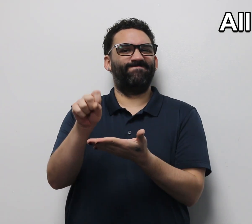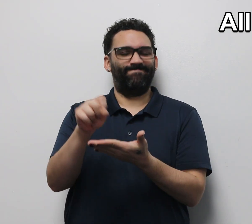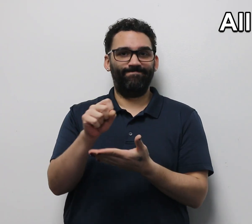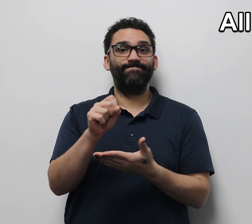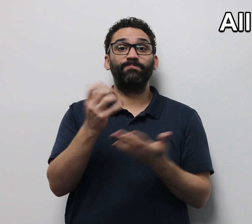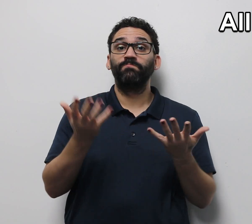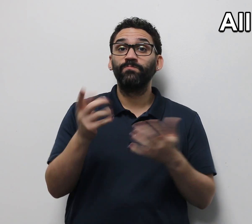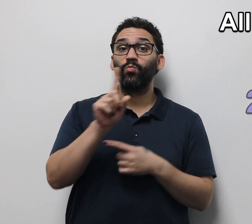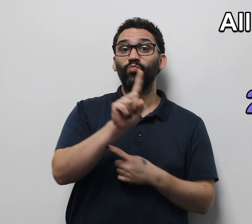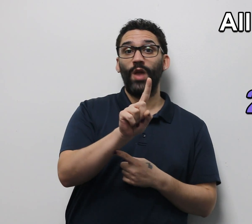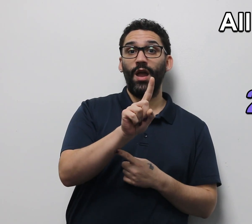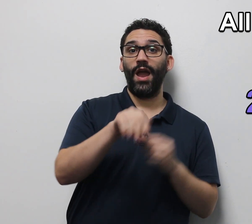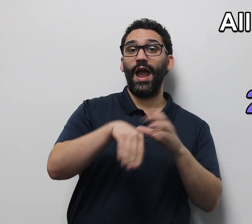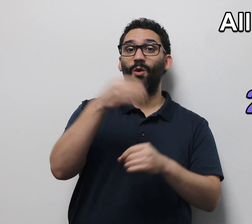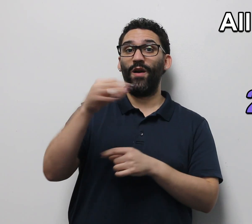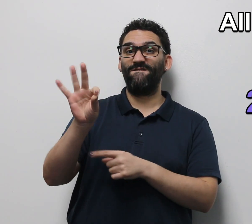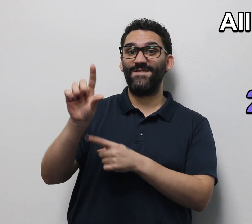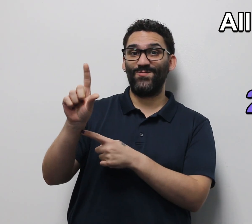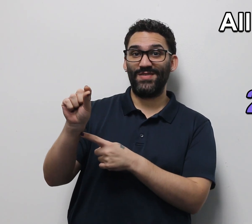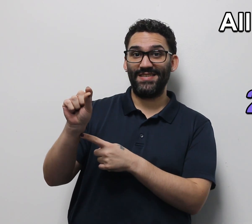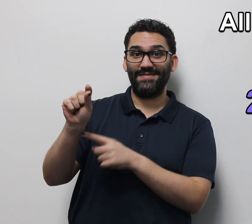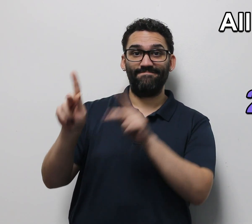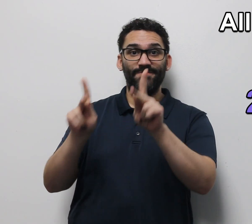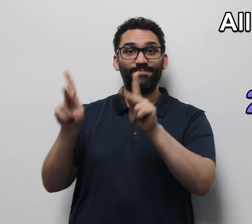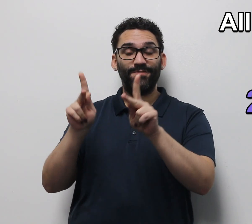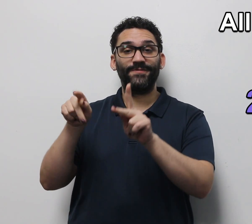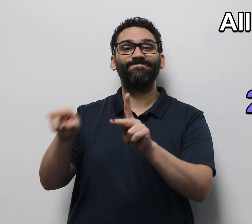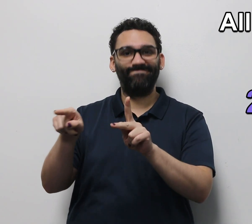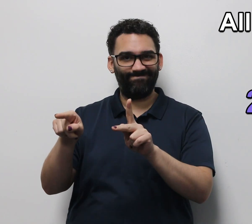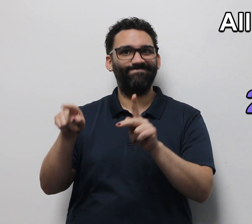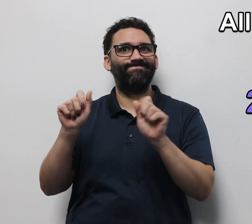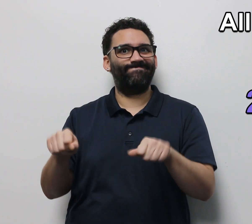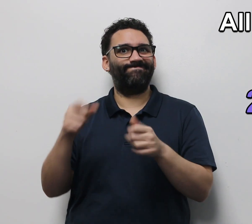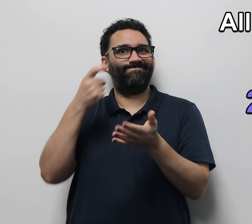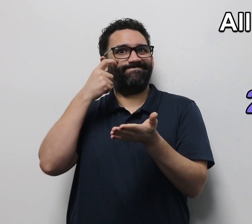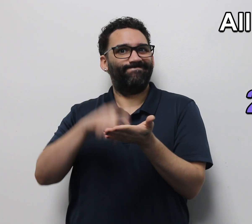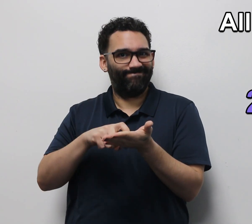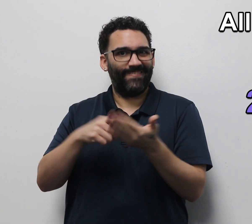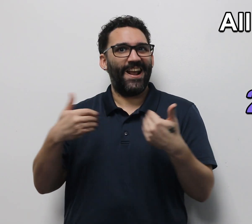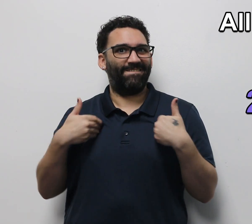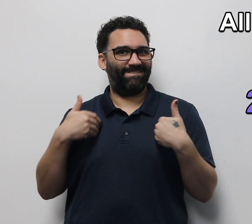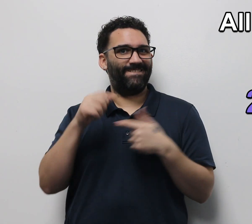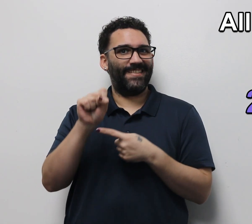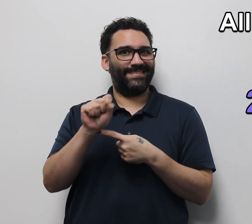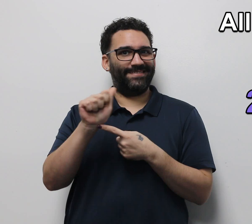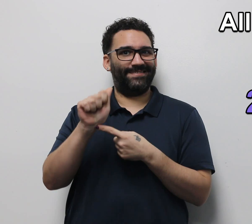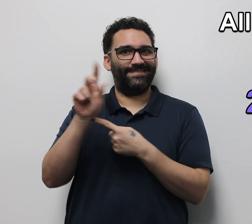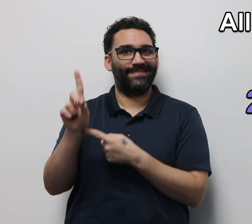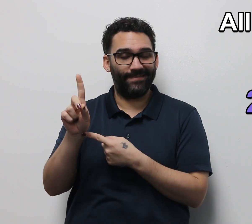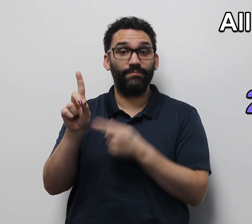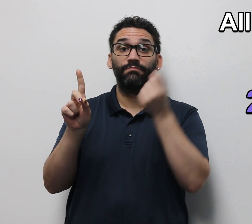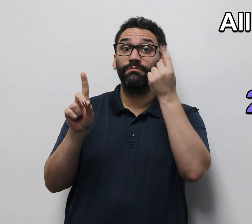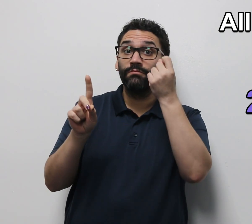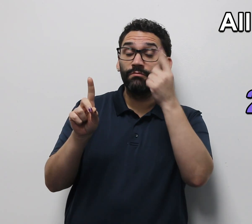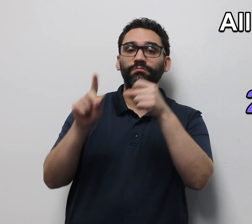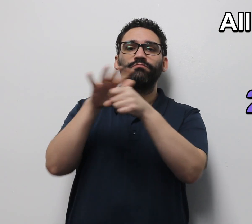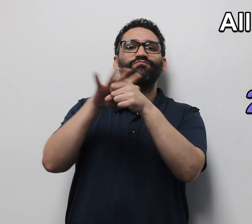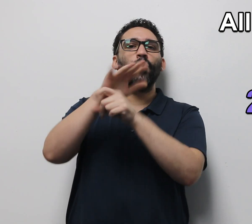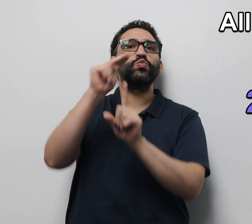Research shows that 1 out of 20 people who live in the northern half of the US show